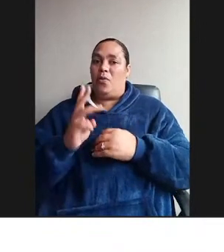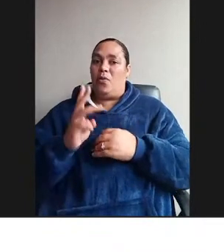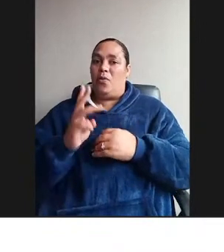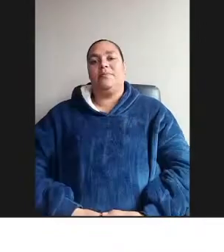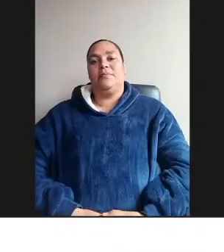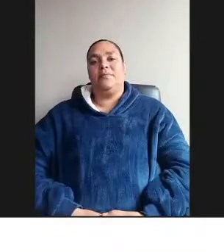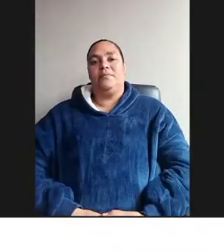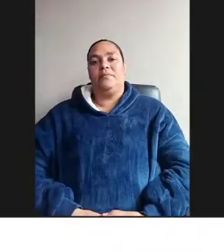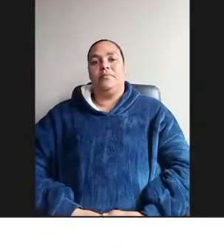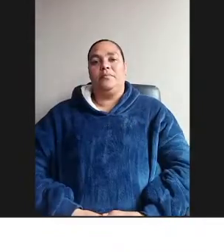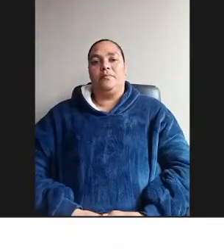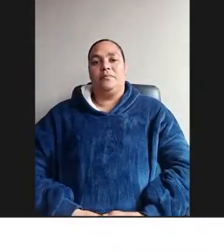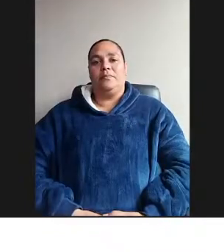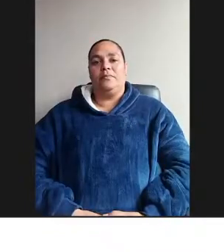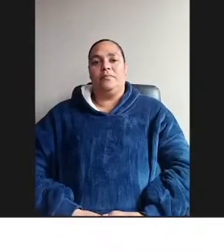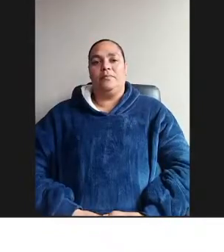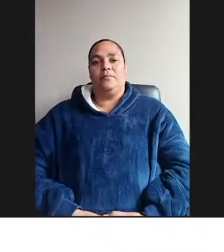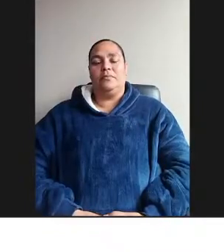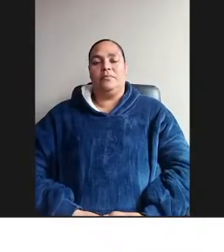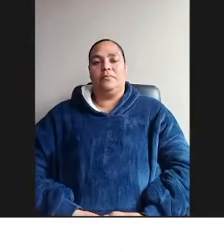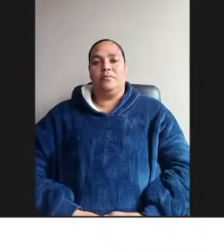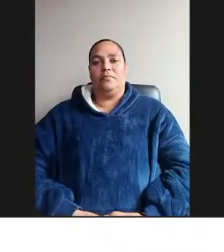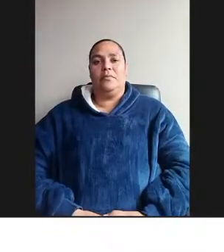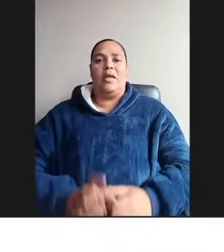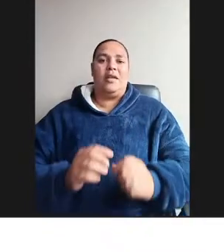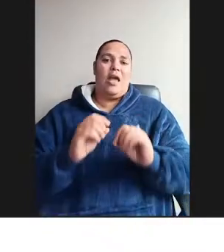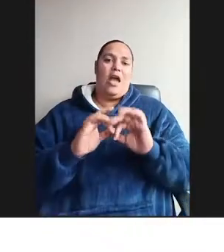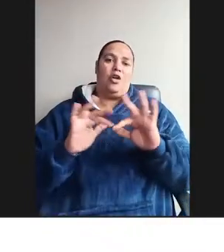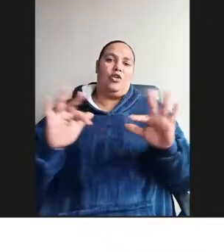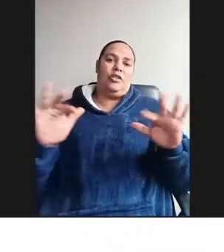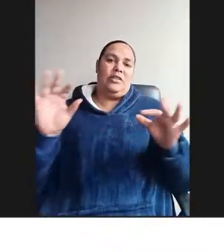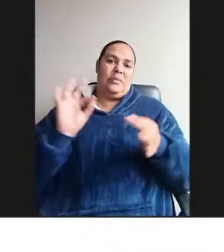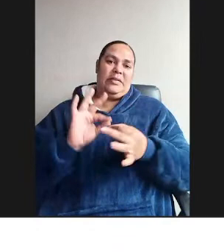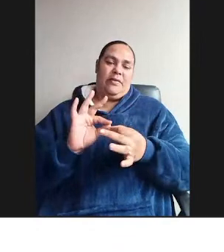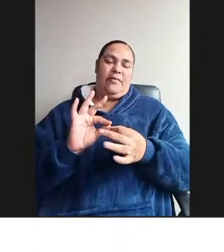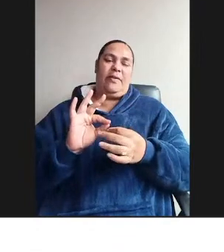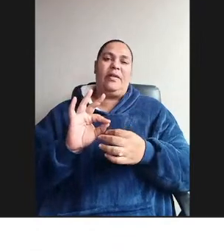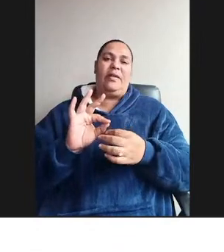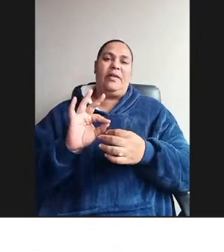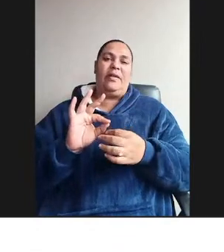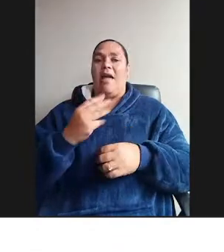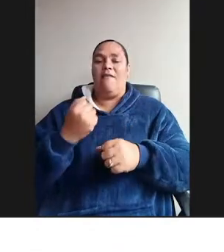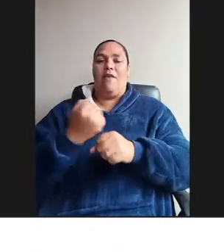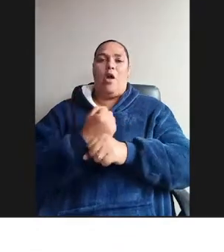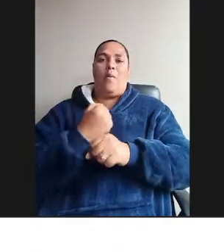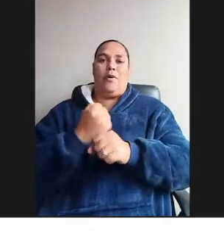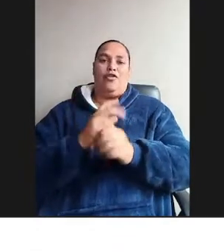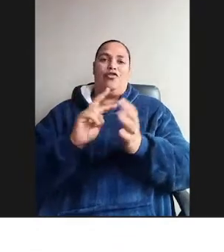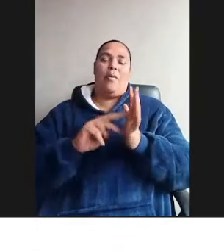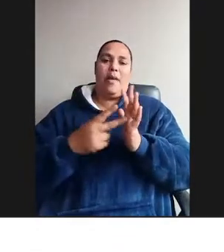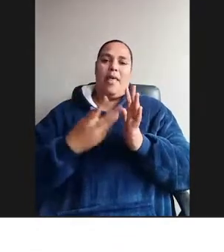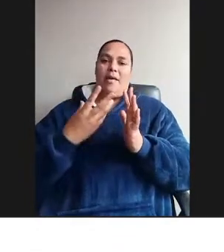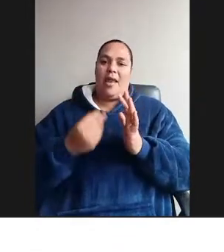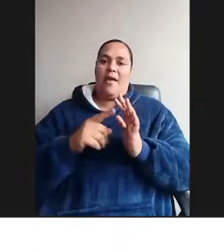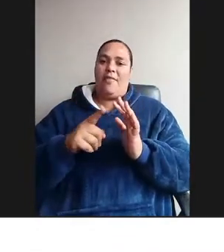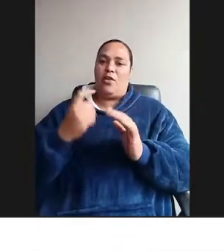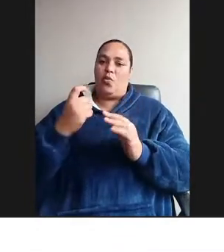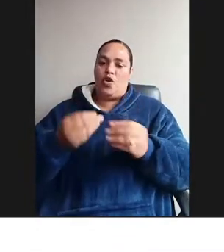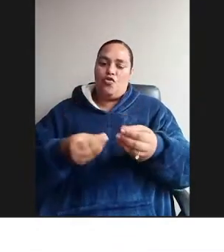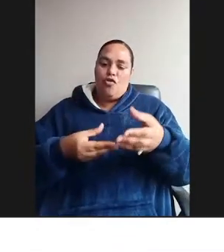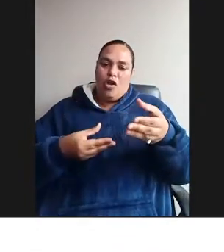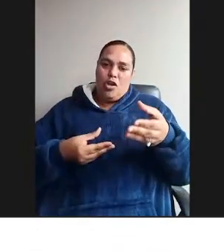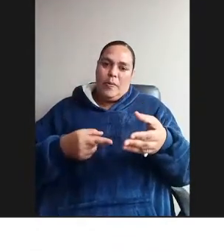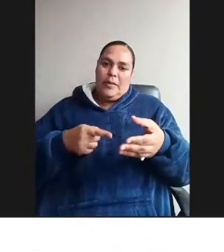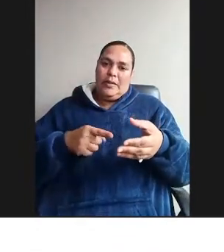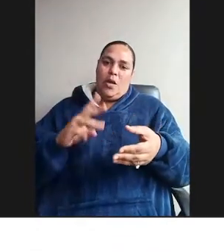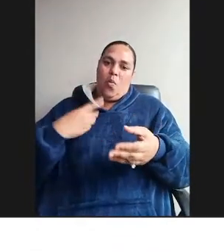PEO specific outreaches? There is an operational plan. I think that is one of the documents that was sent